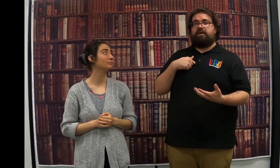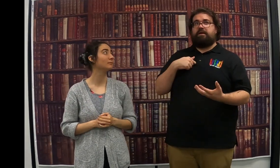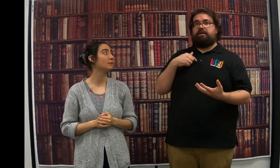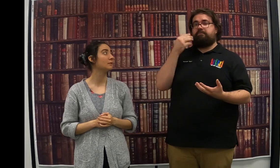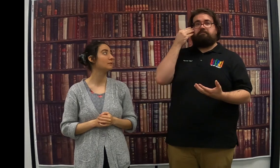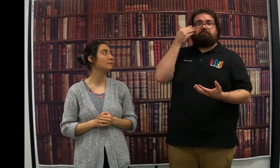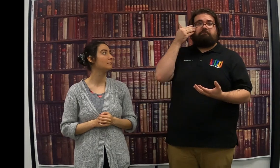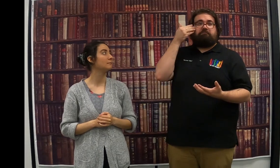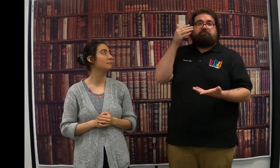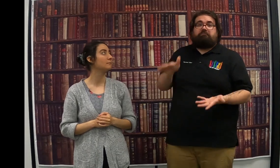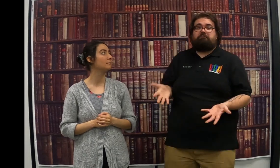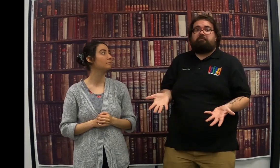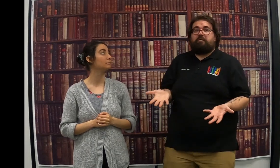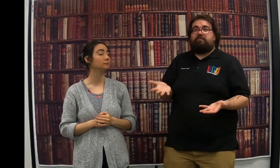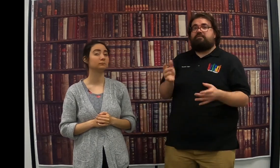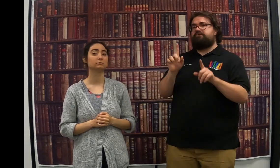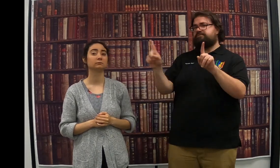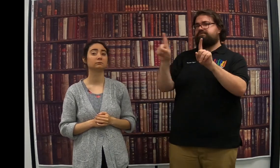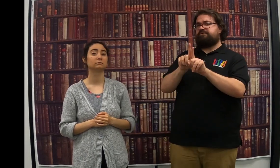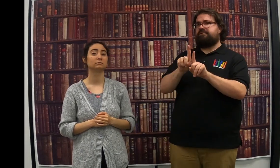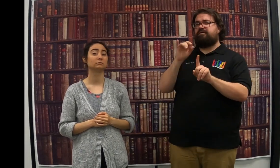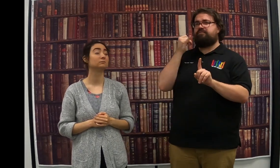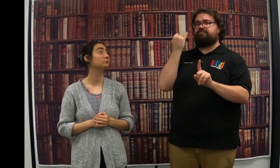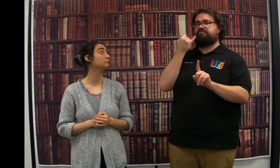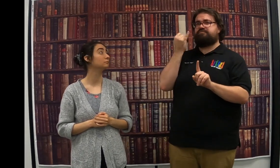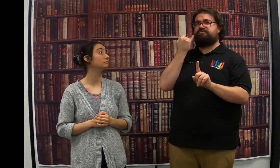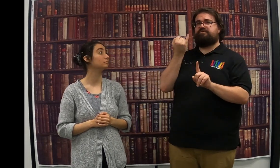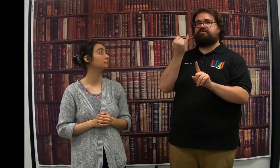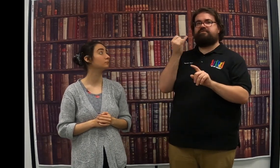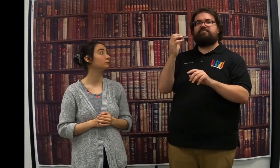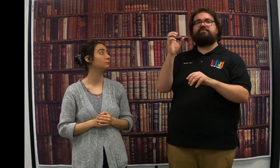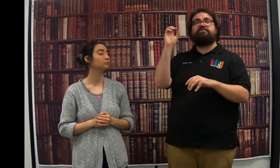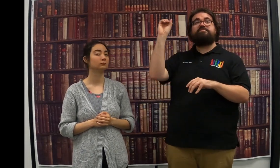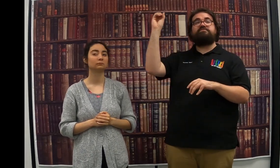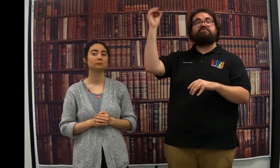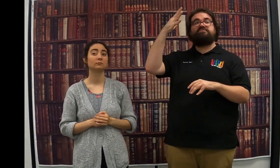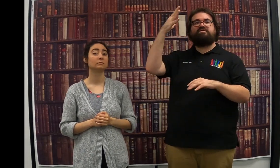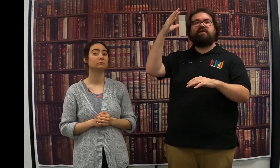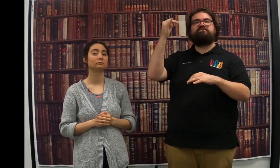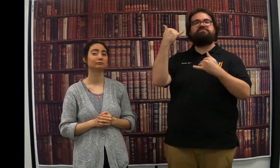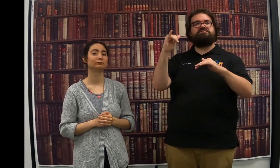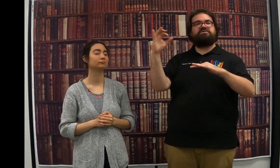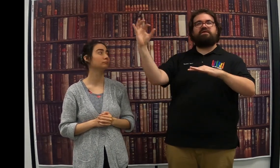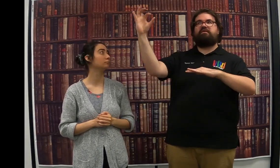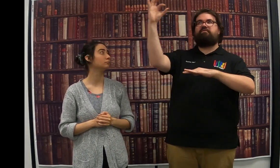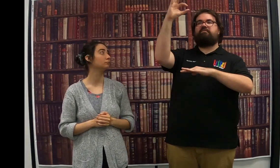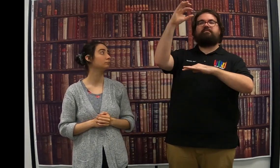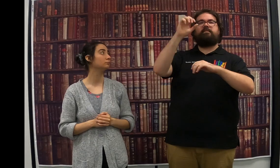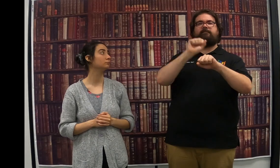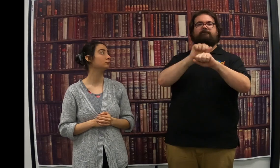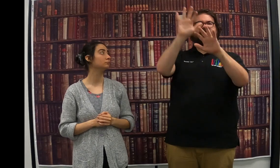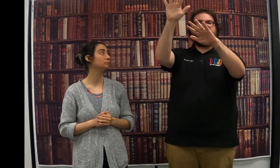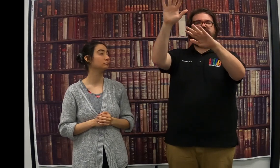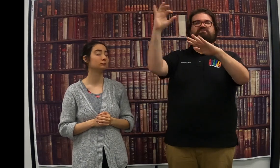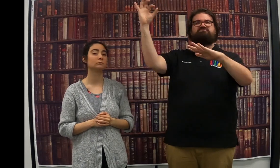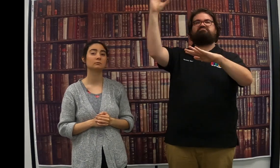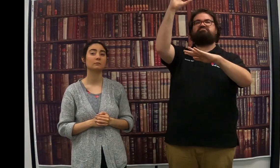said, I do not know. Stay close, Jorinda. The sun was still half above